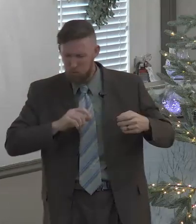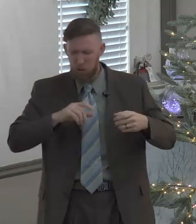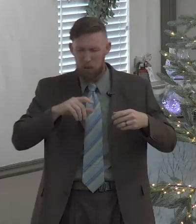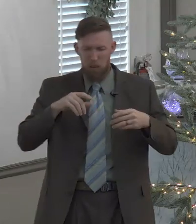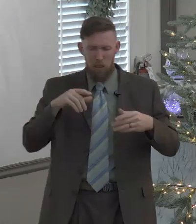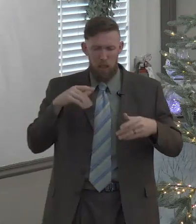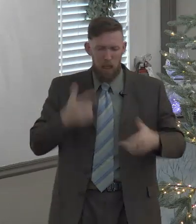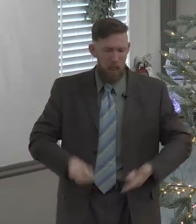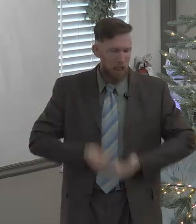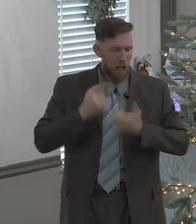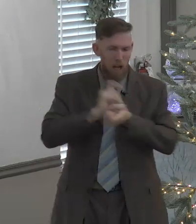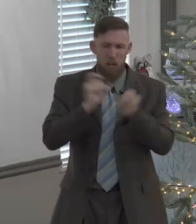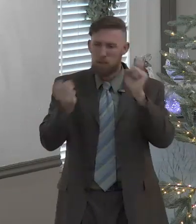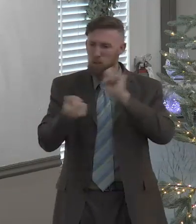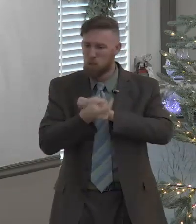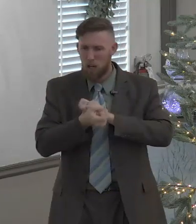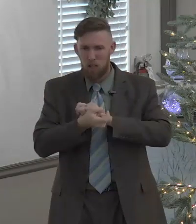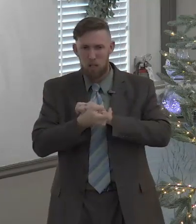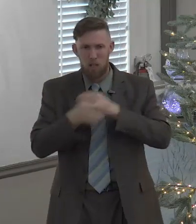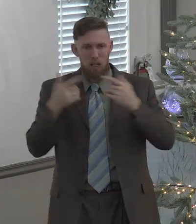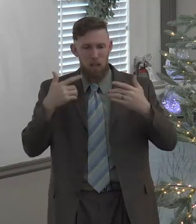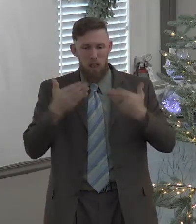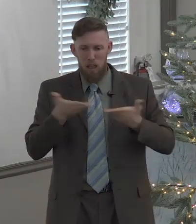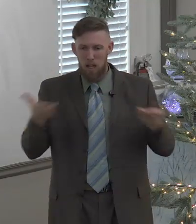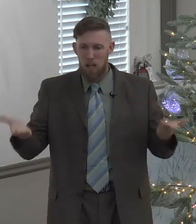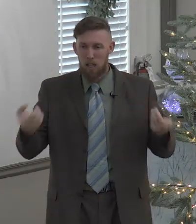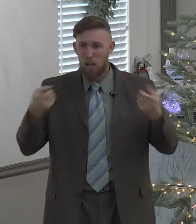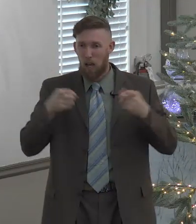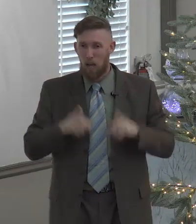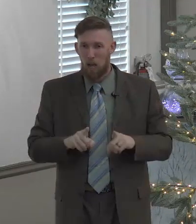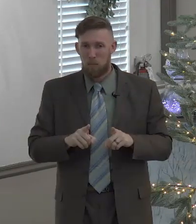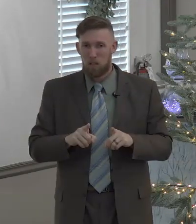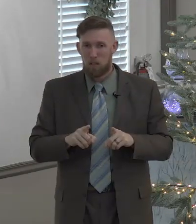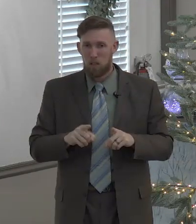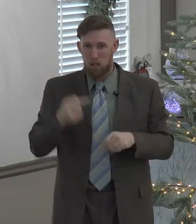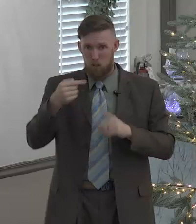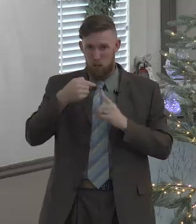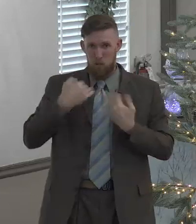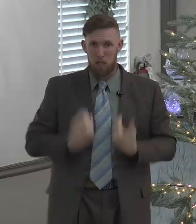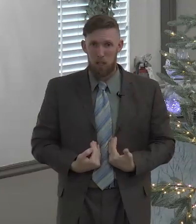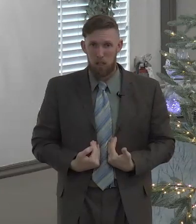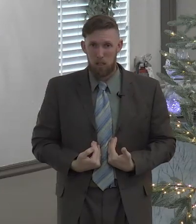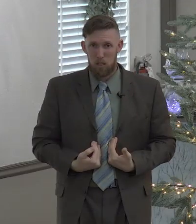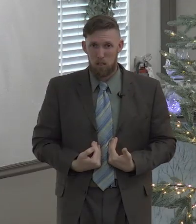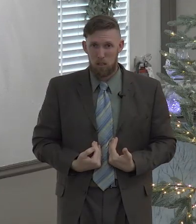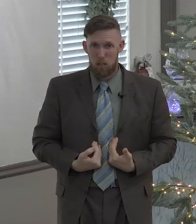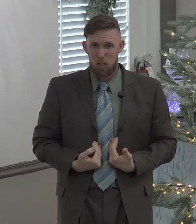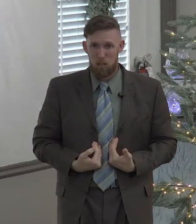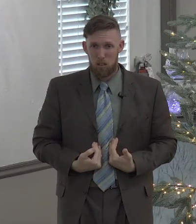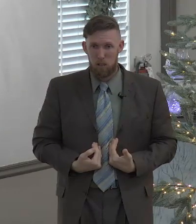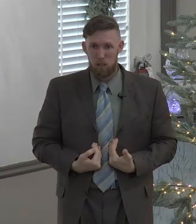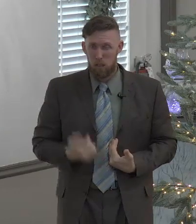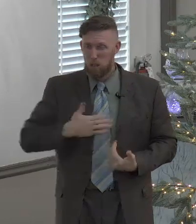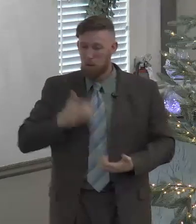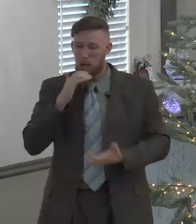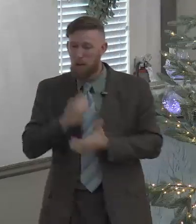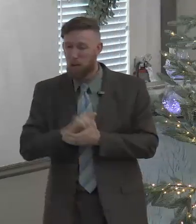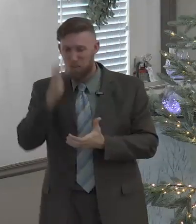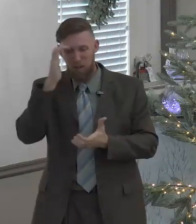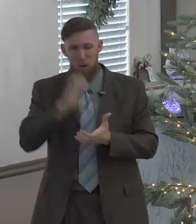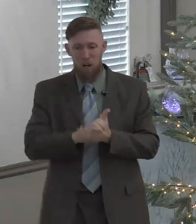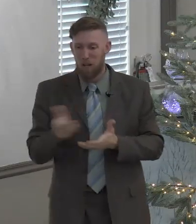Because the next tragic, heartbreaking, absolutely earth-shattering event in my life was sitting right